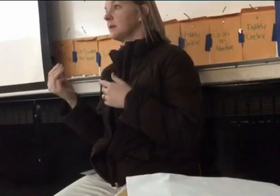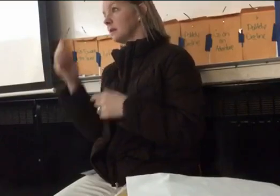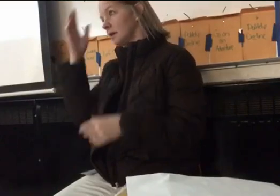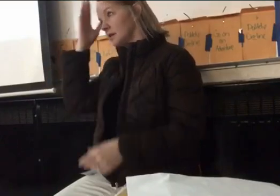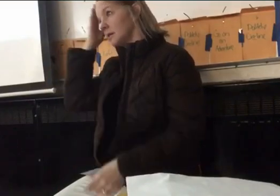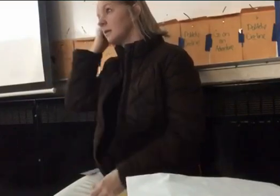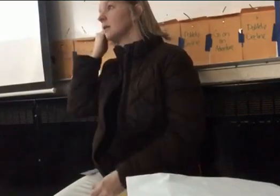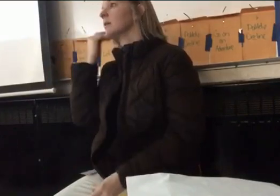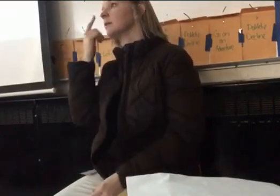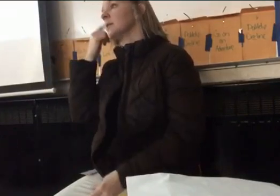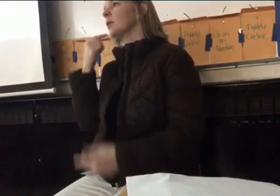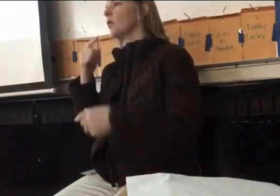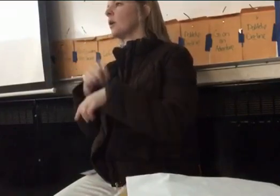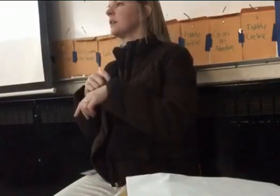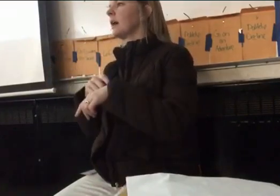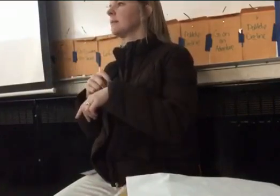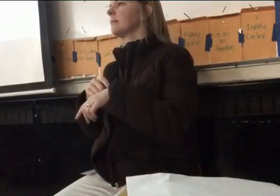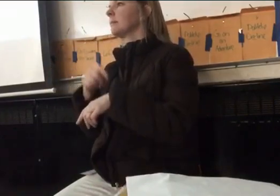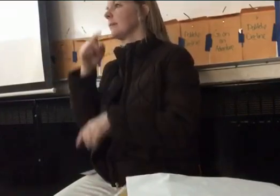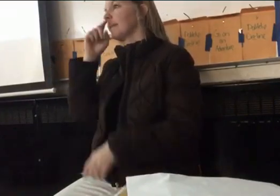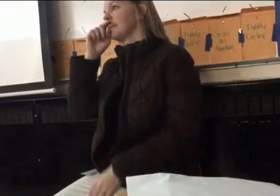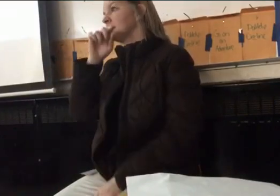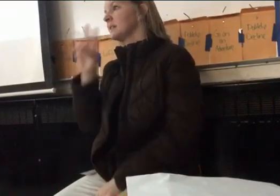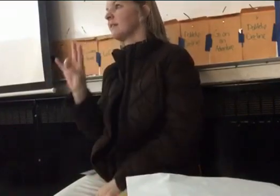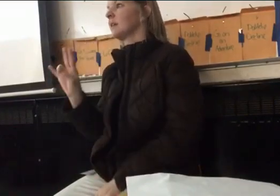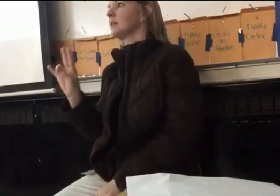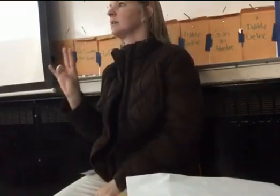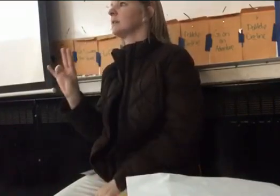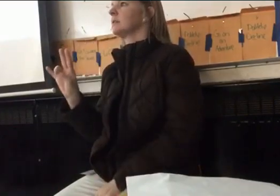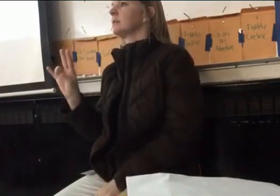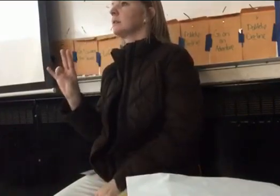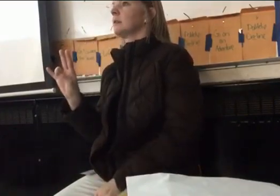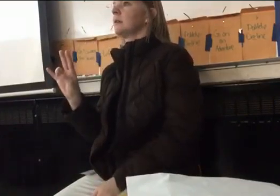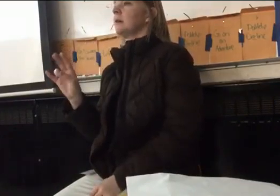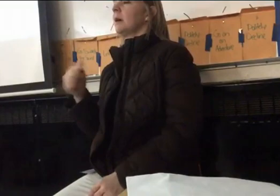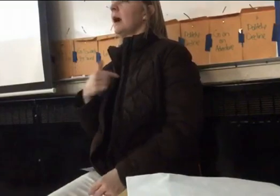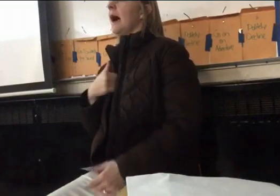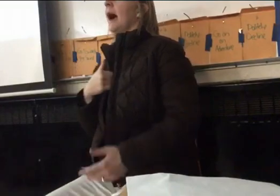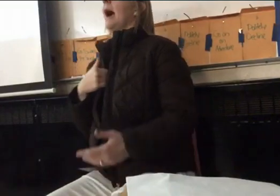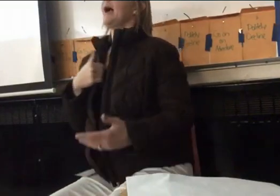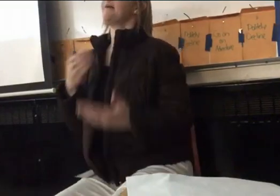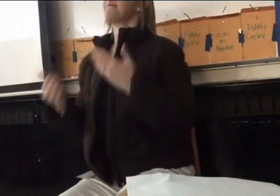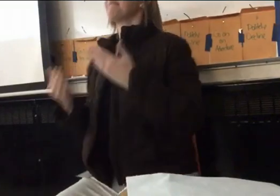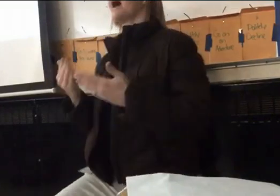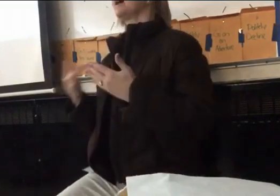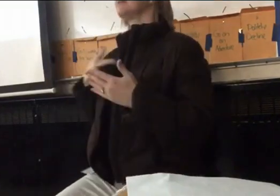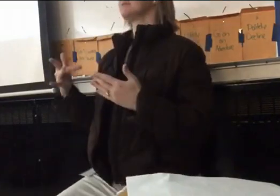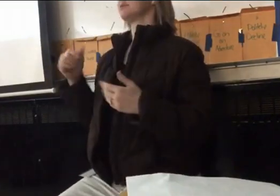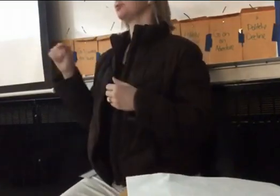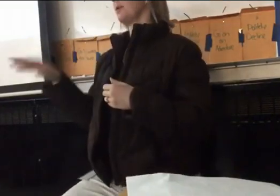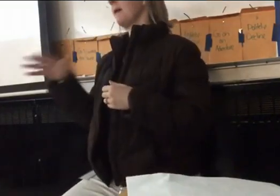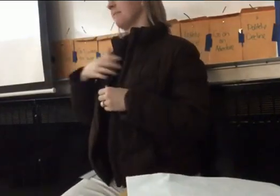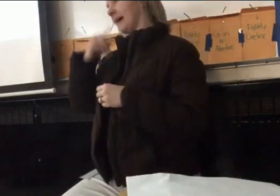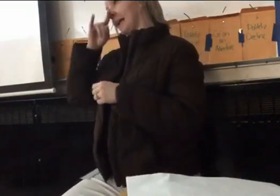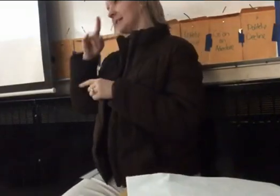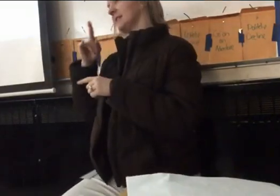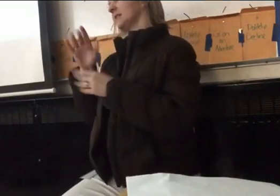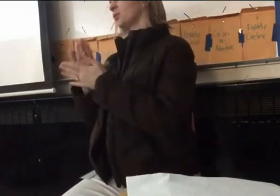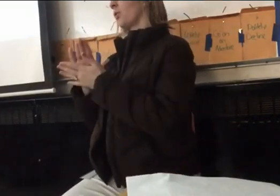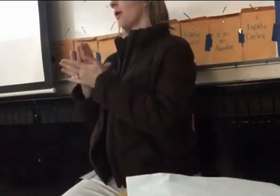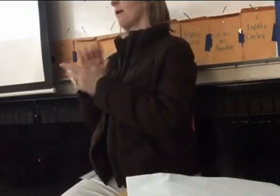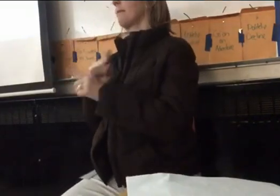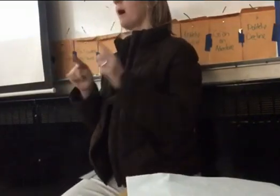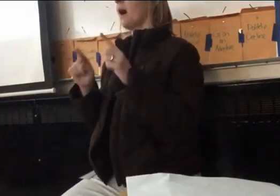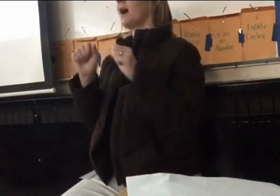out your notes again. Stay on the second page, because in that big empty space, I want you to write